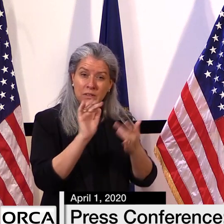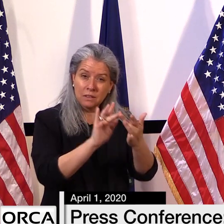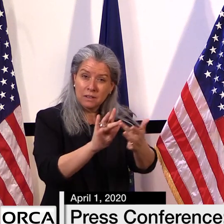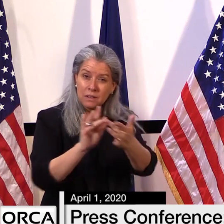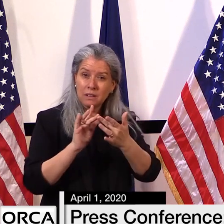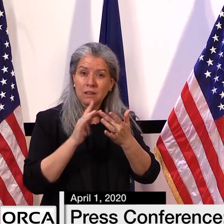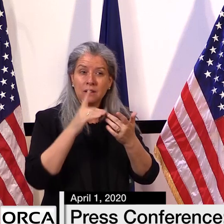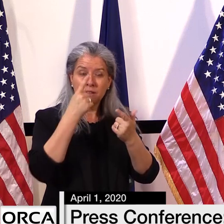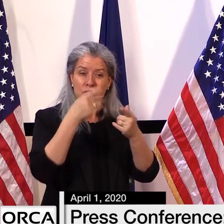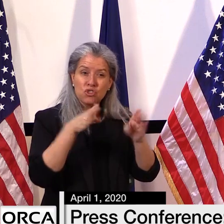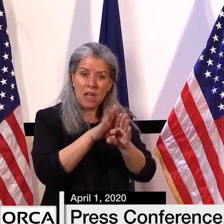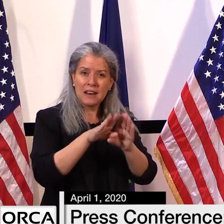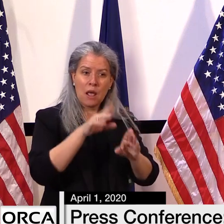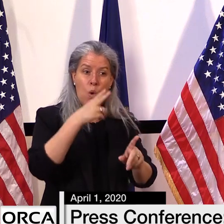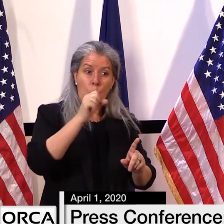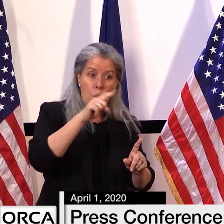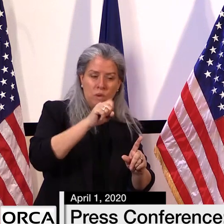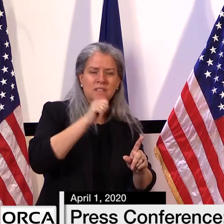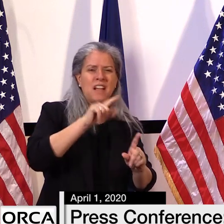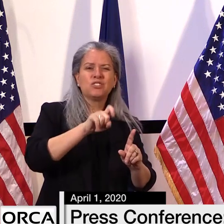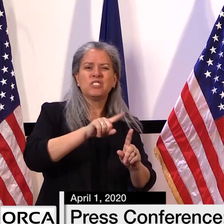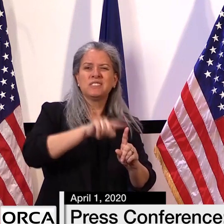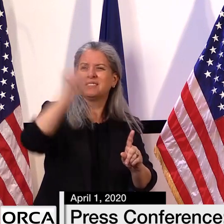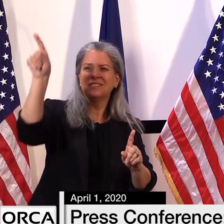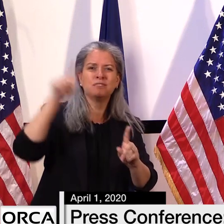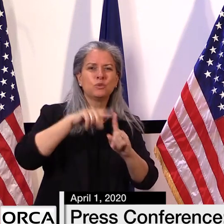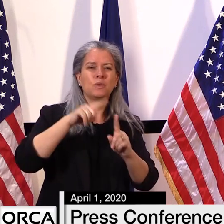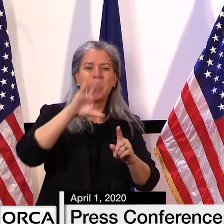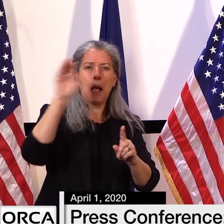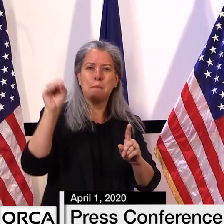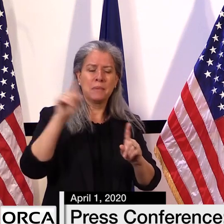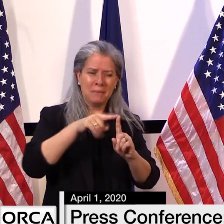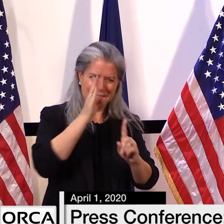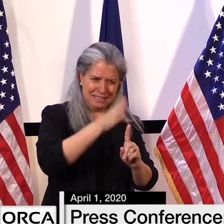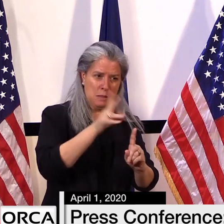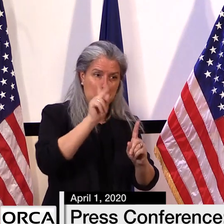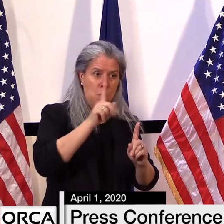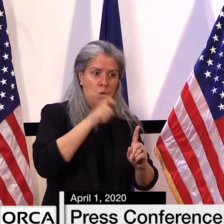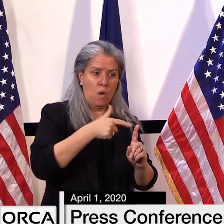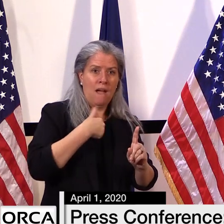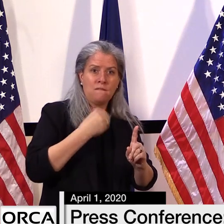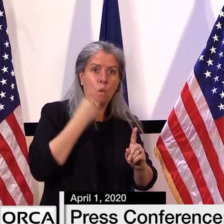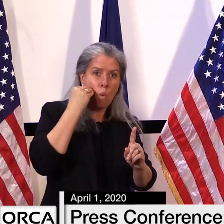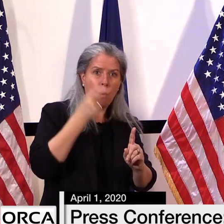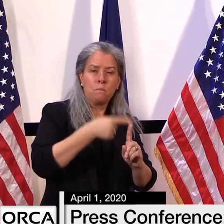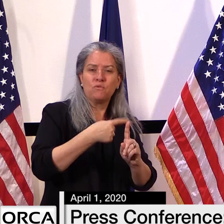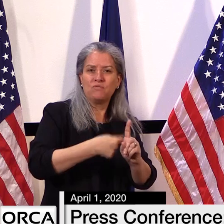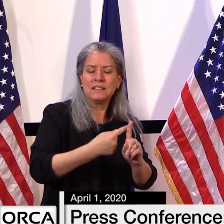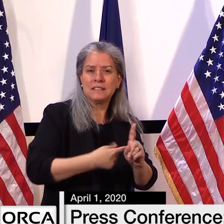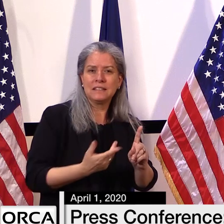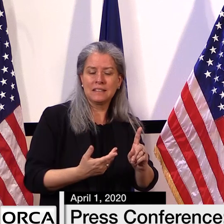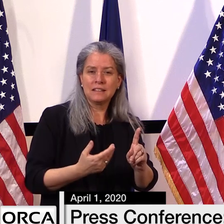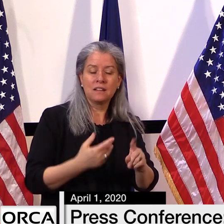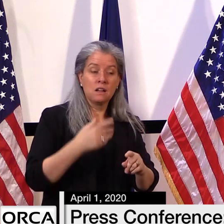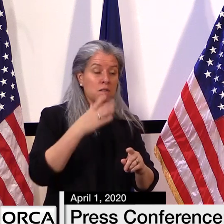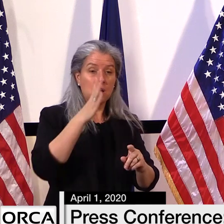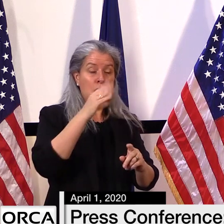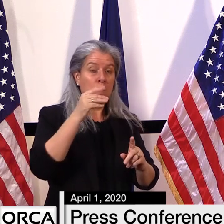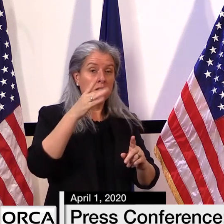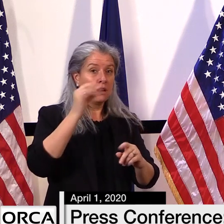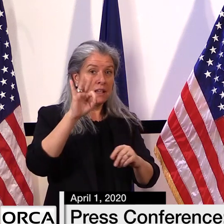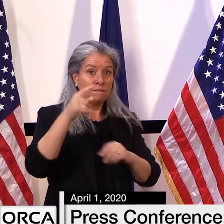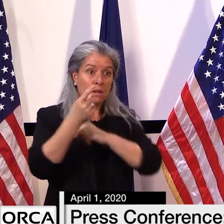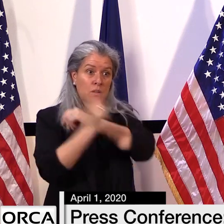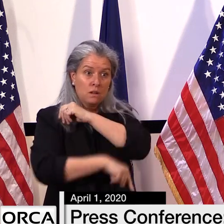shutting down all the hosts in Vermont? And the second part of my question is, will the fines and penalties accrue to hosts as well as the parent